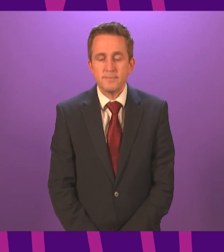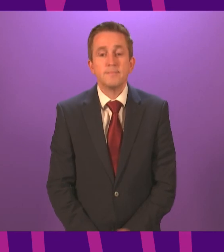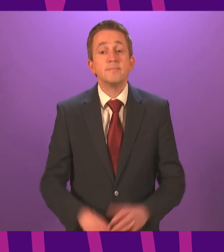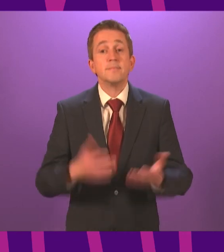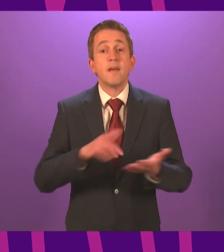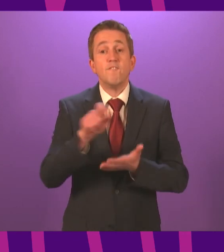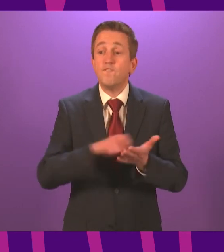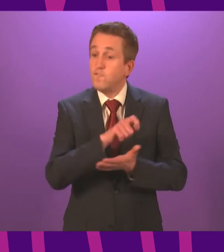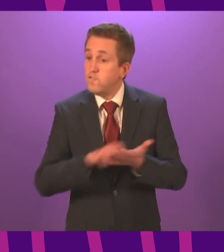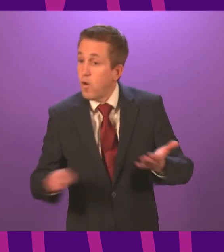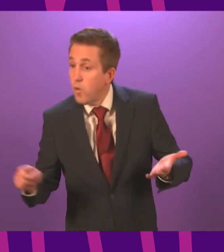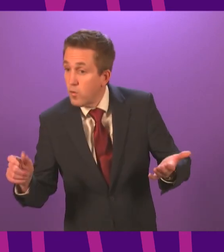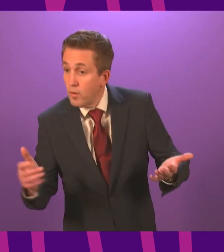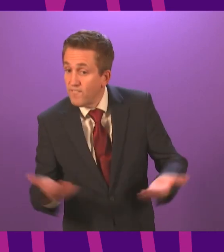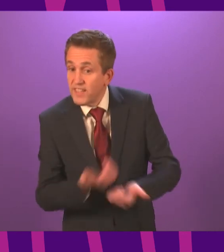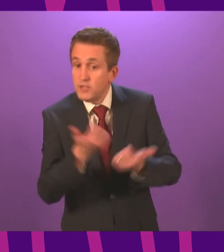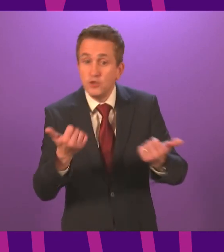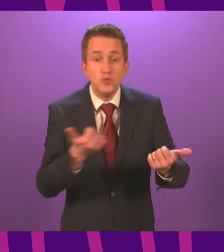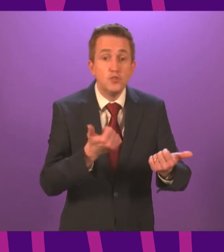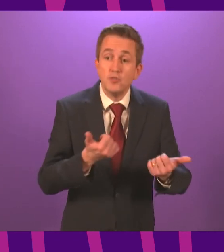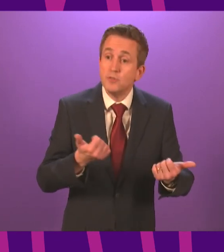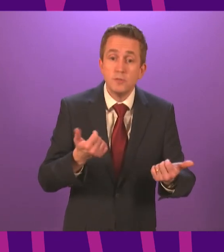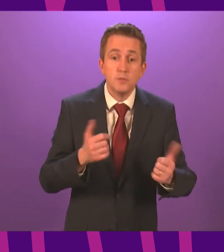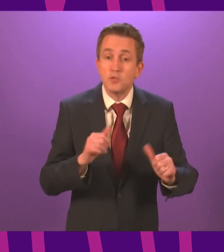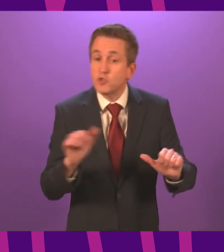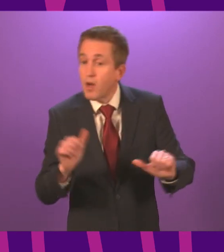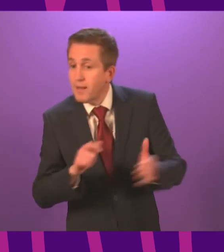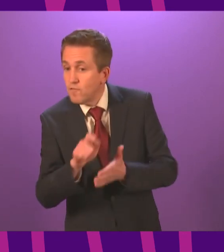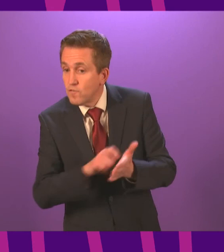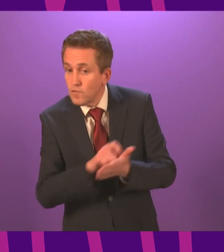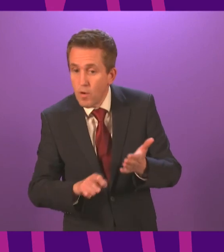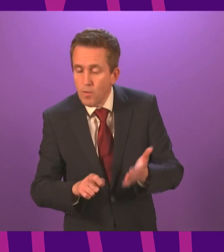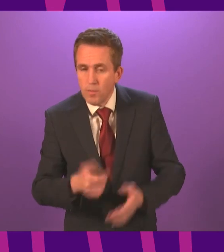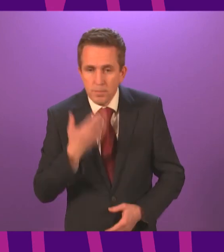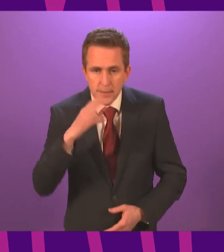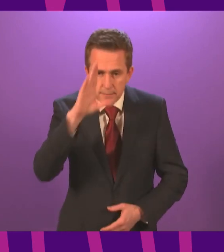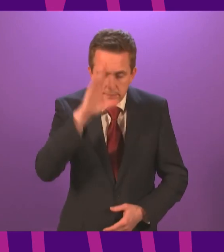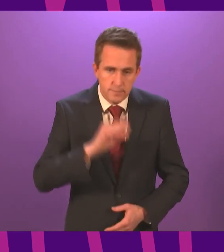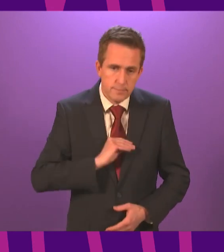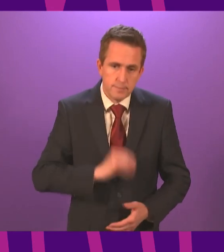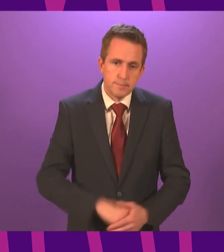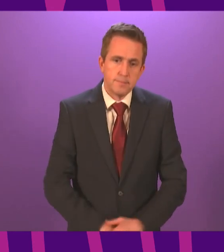That vote is closed. Any member who believes they were not able to vote, please let me know through a point of order.